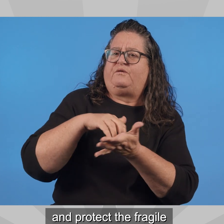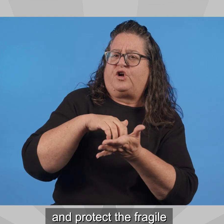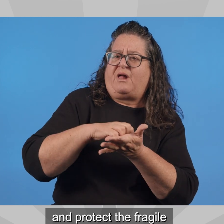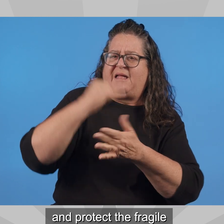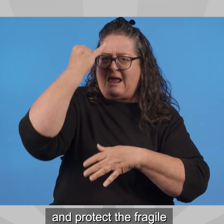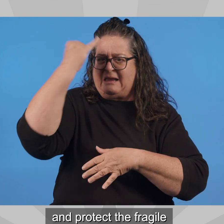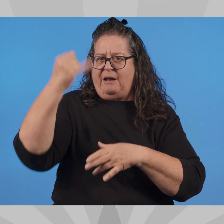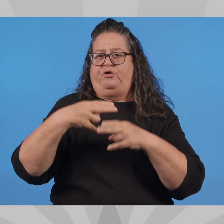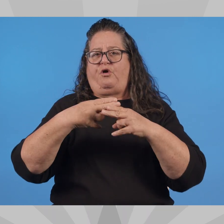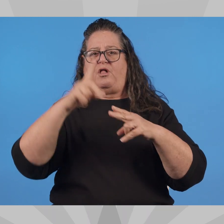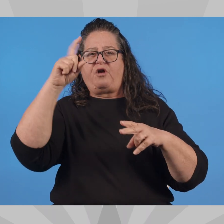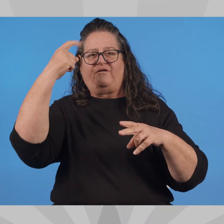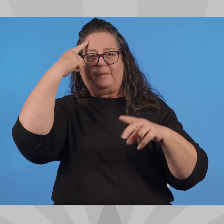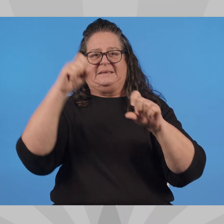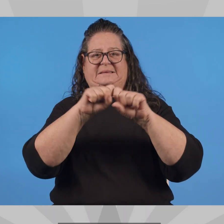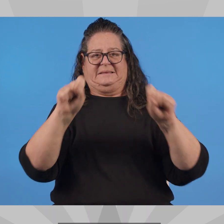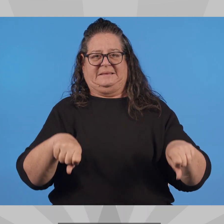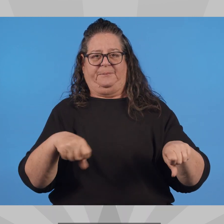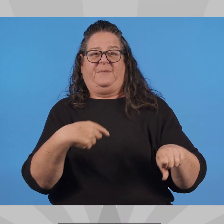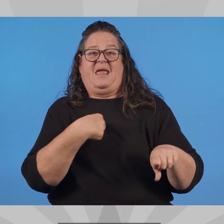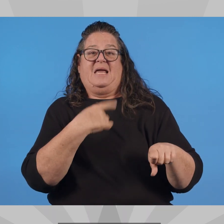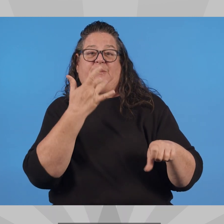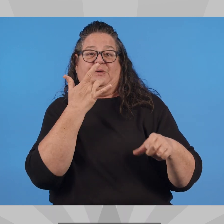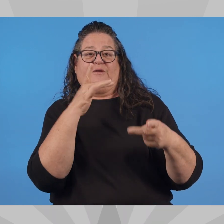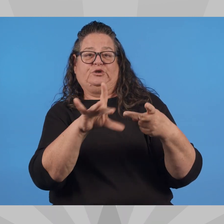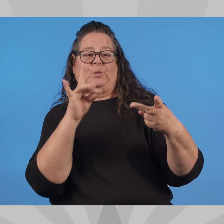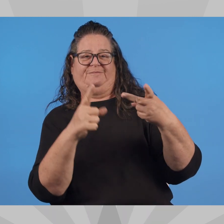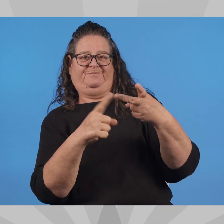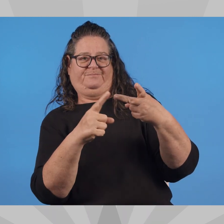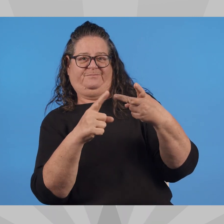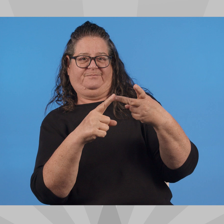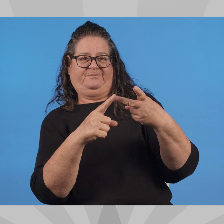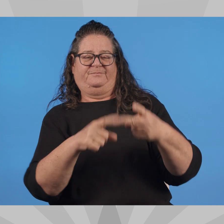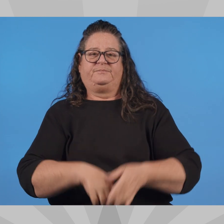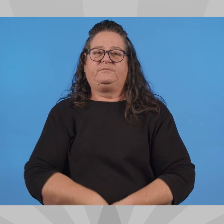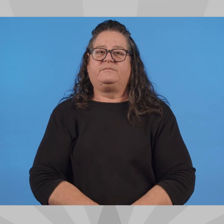called democracy. I choose the latter.